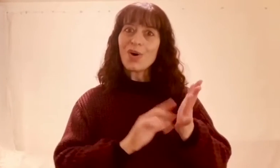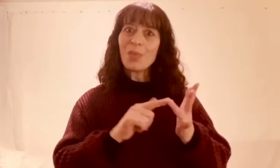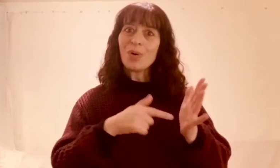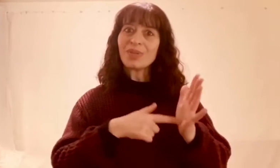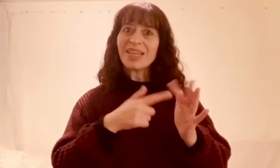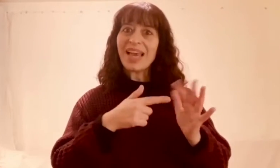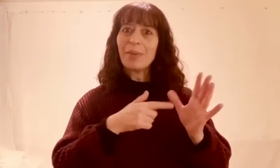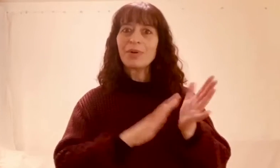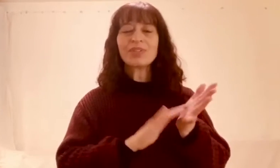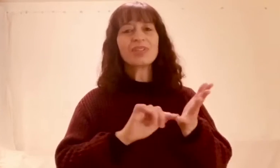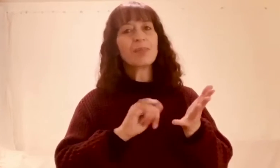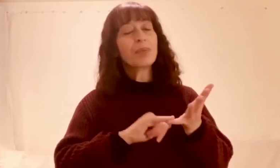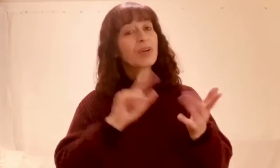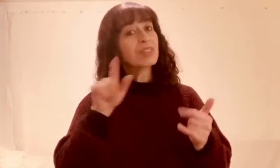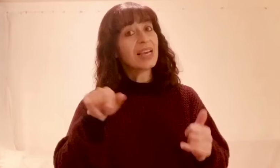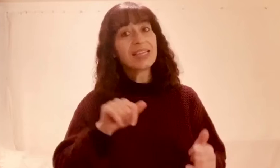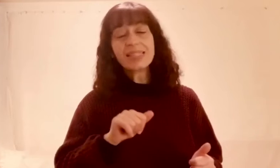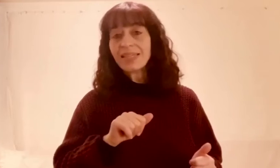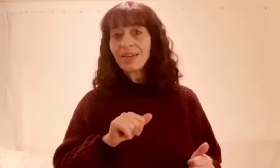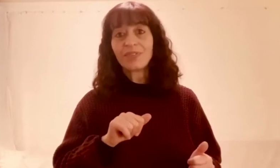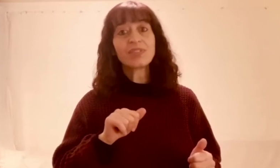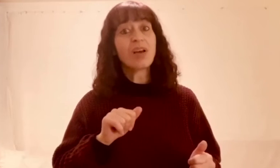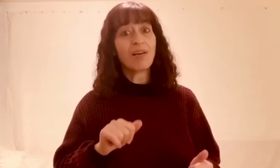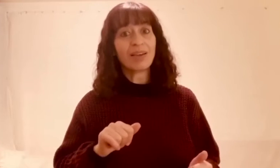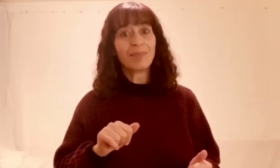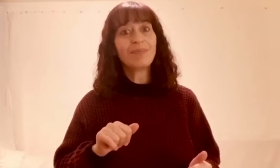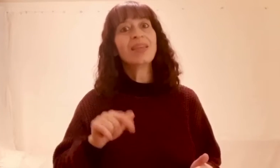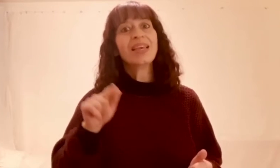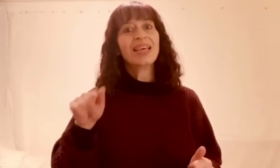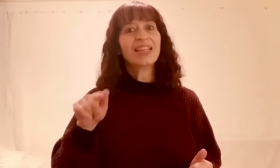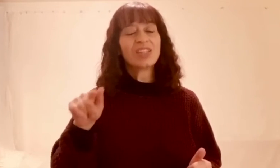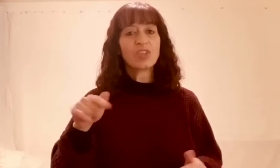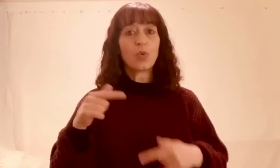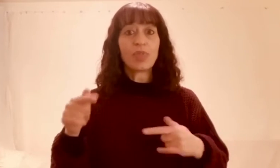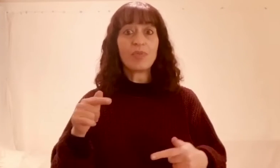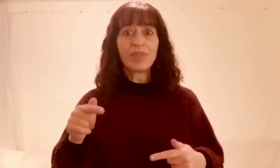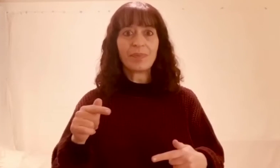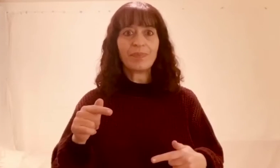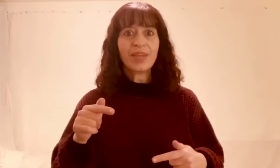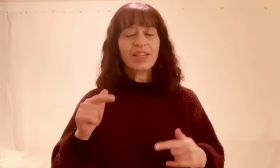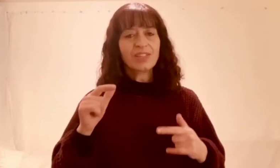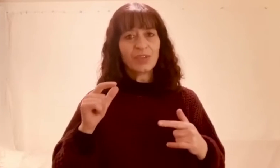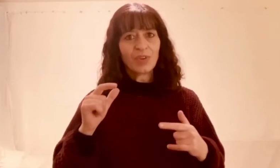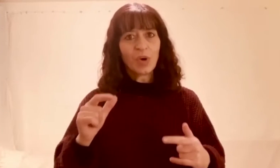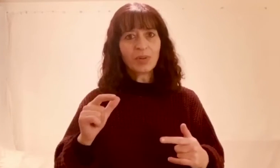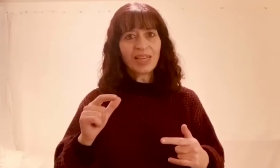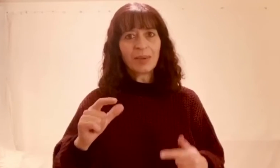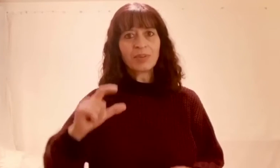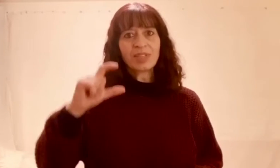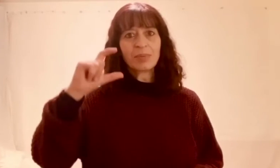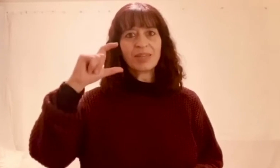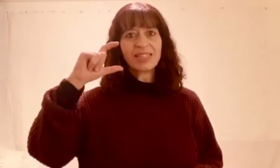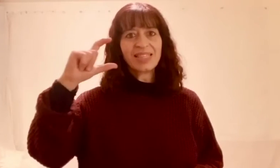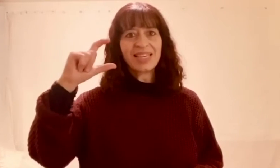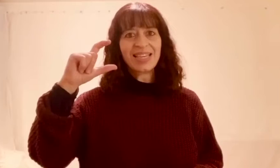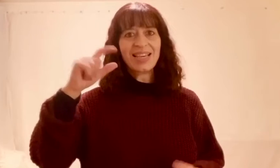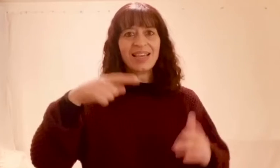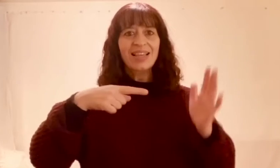¿Cómo te llamas? Because there isn't enough time in the song with the rhythm. So for ¿Cómo te llamas? It'll be